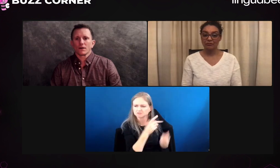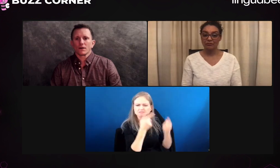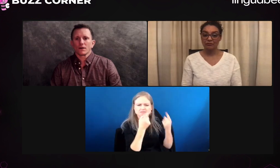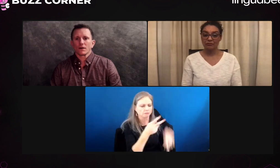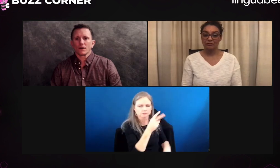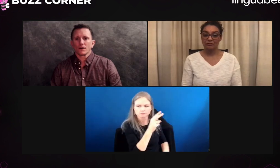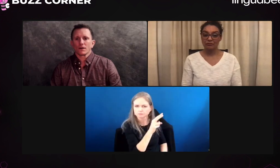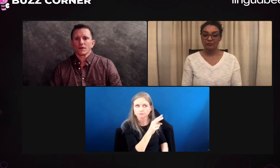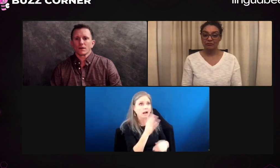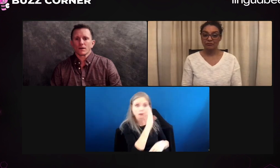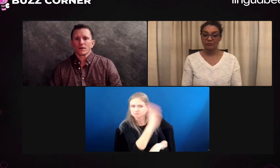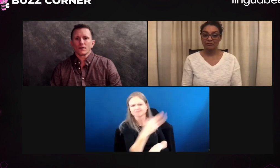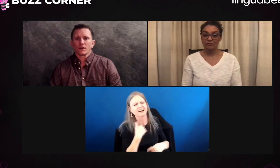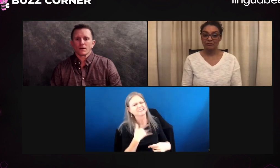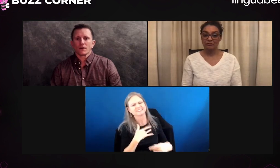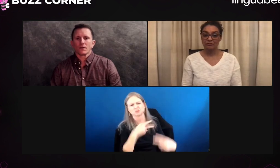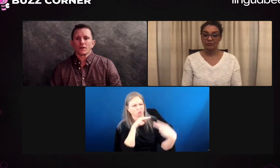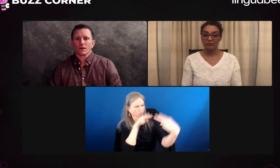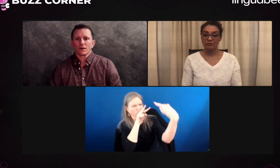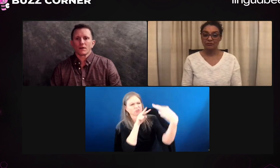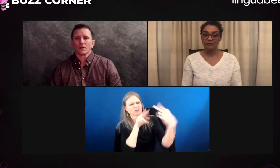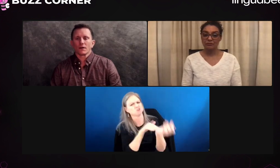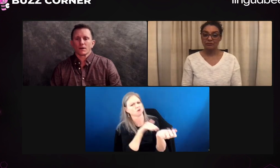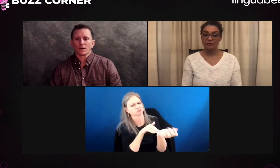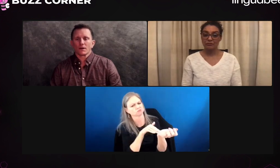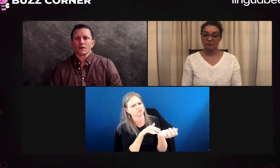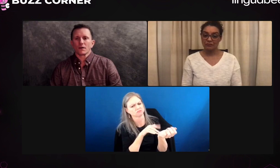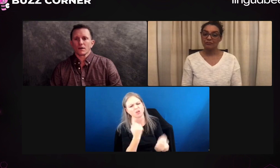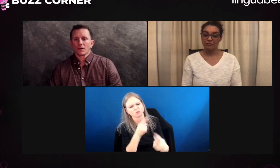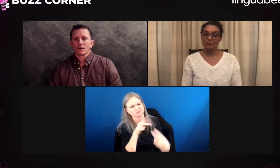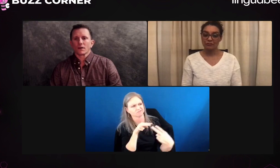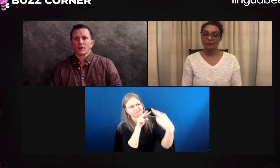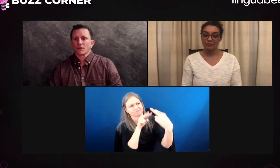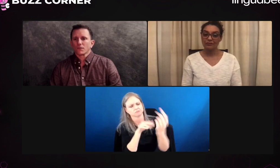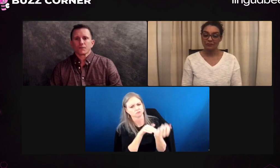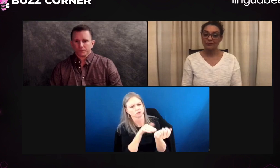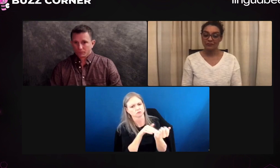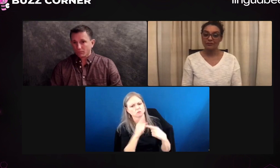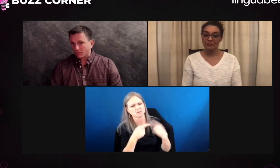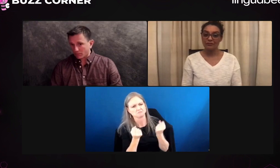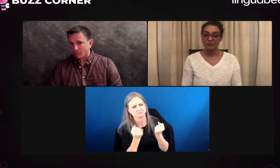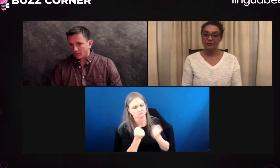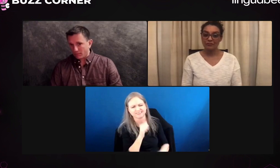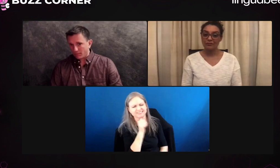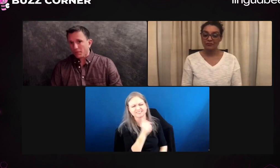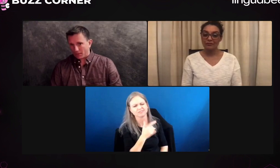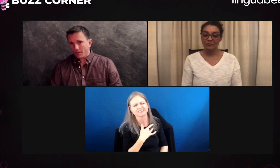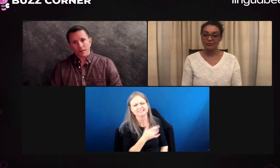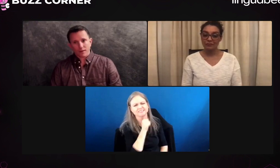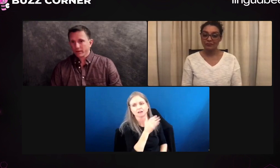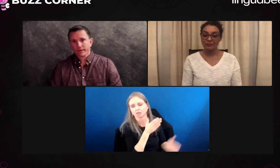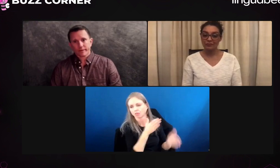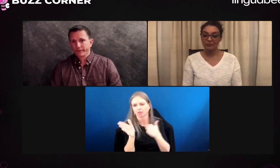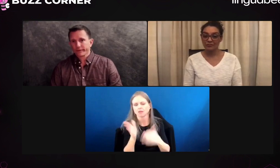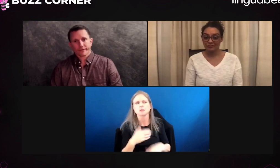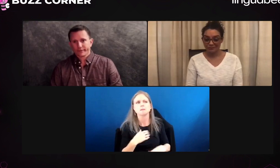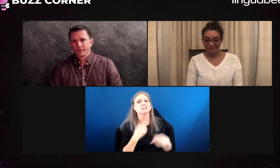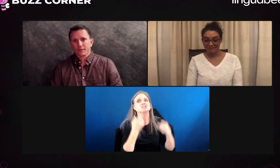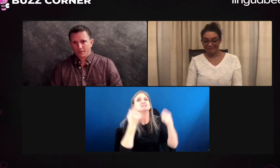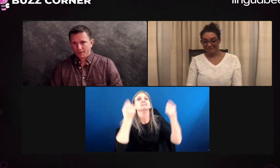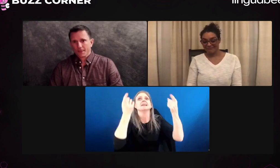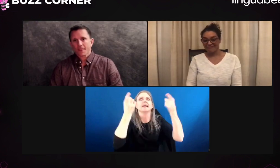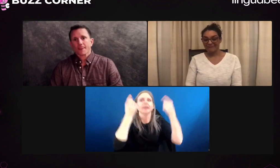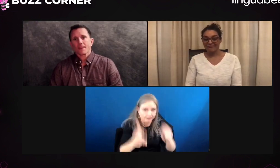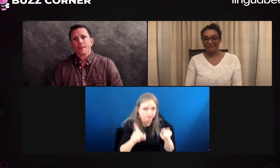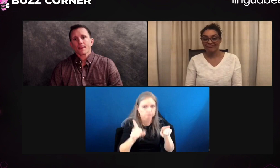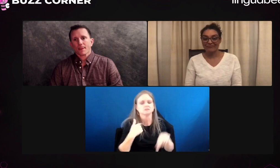so I was communicating with the doctor, and I do tend to look at the doctor. I tend to look at the doctor when I'm